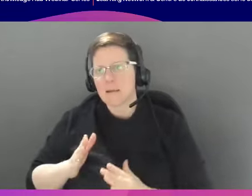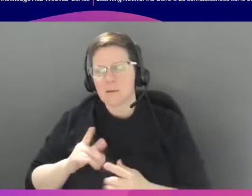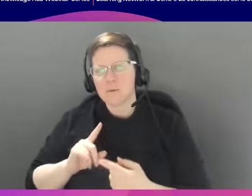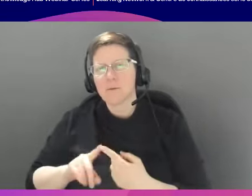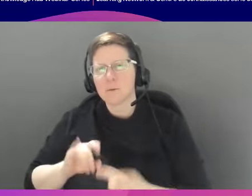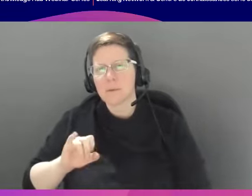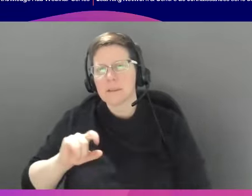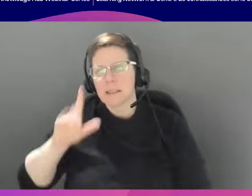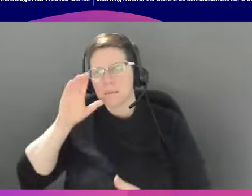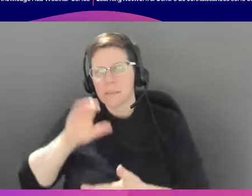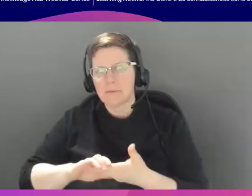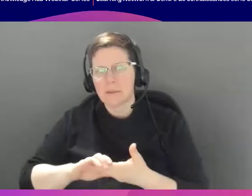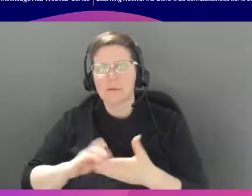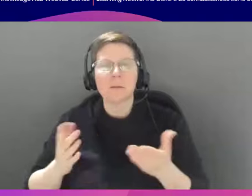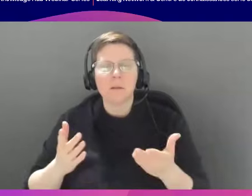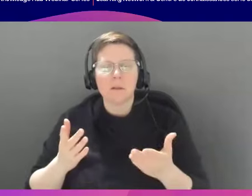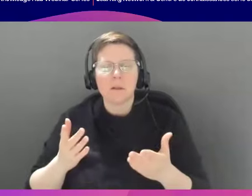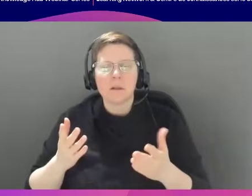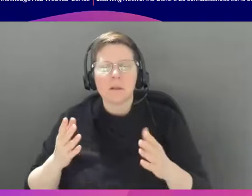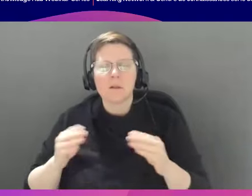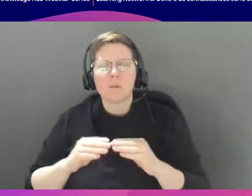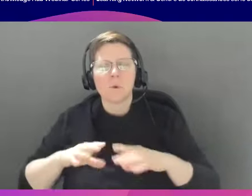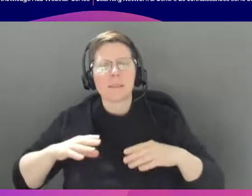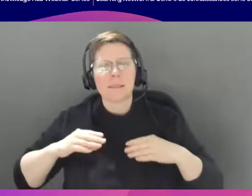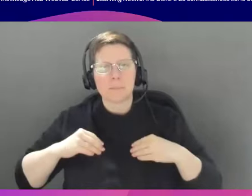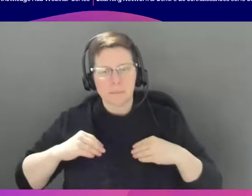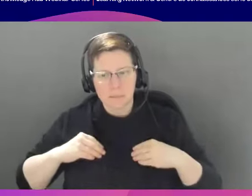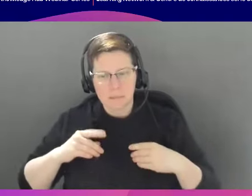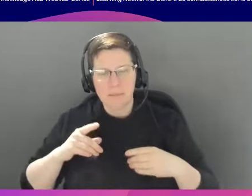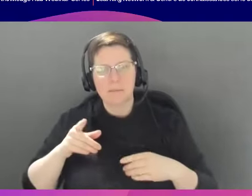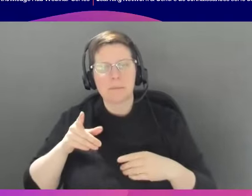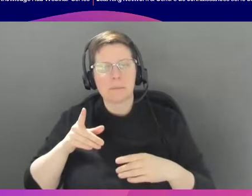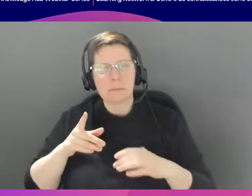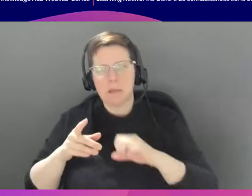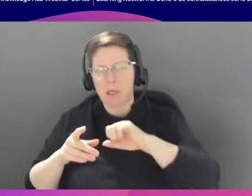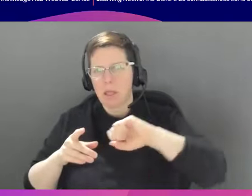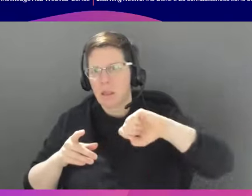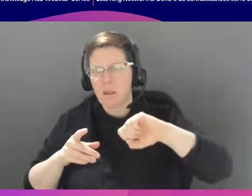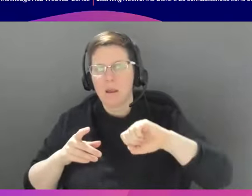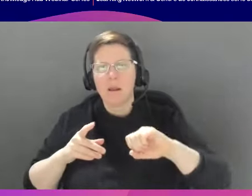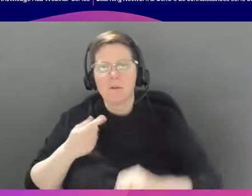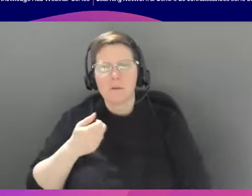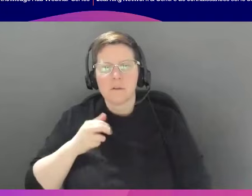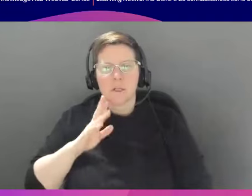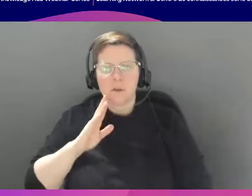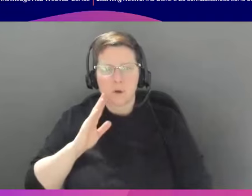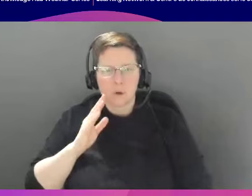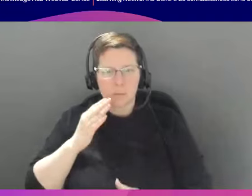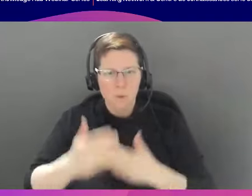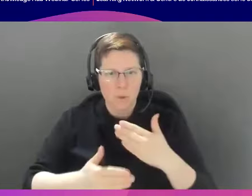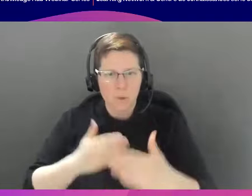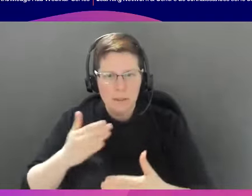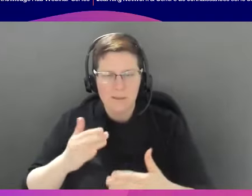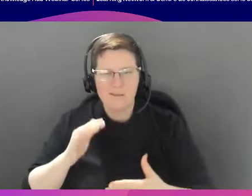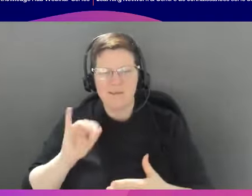a greater acceptance of kind of pushback around gender progressivism, which I think there definitely is a link to kind of incel